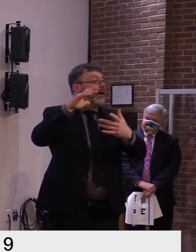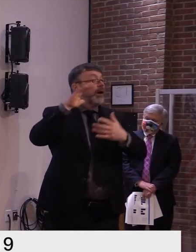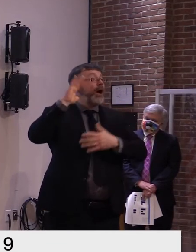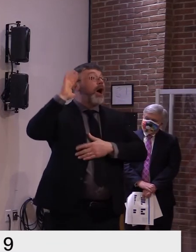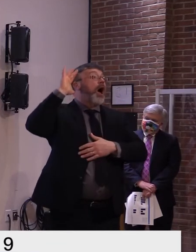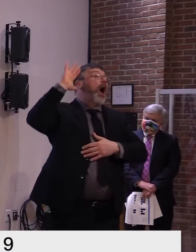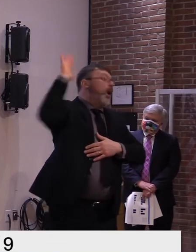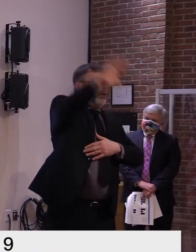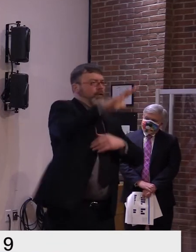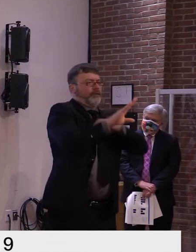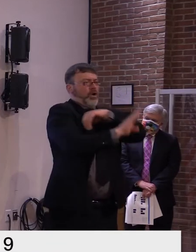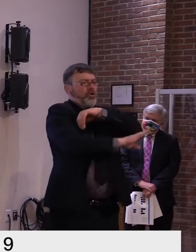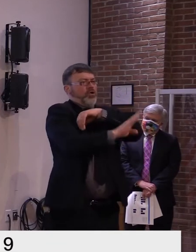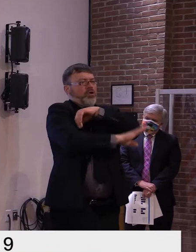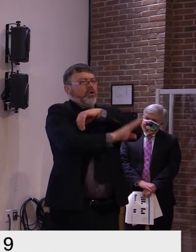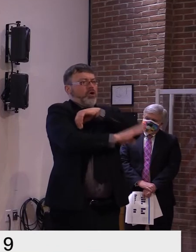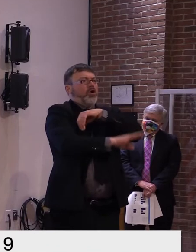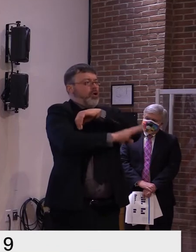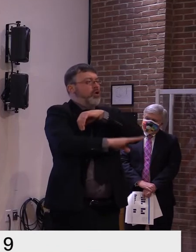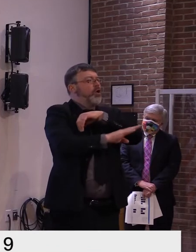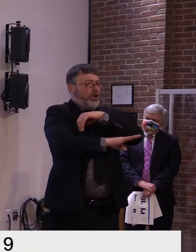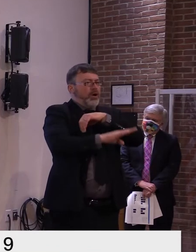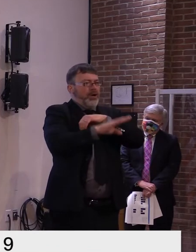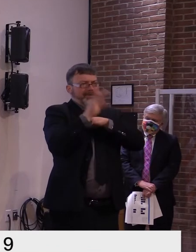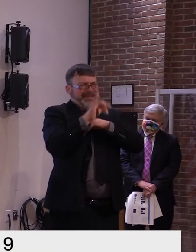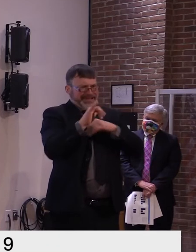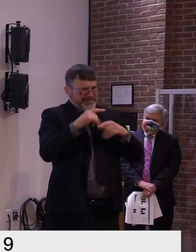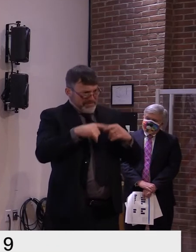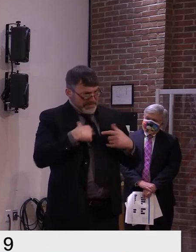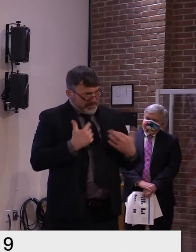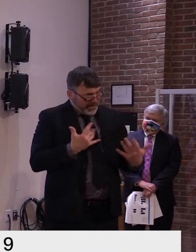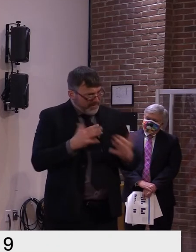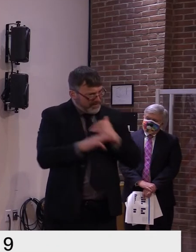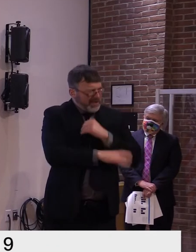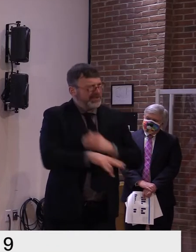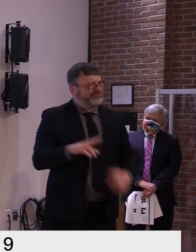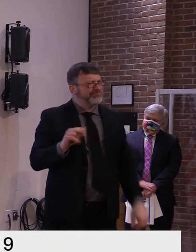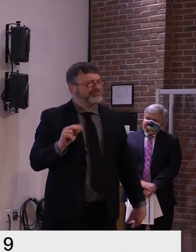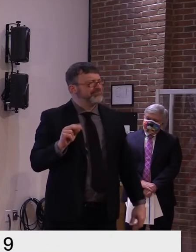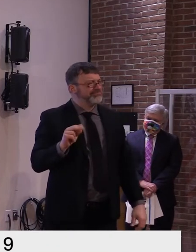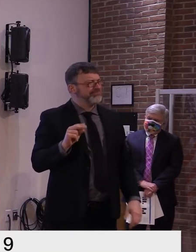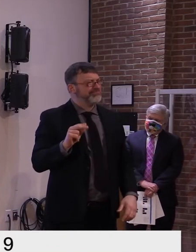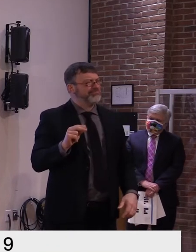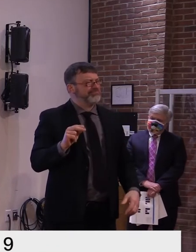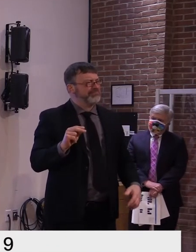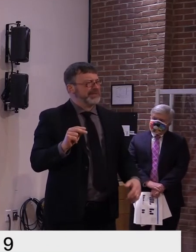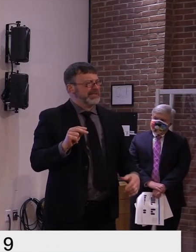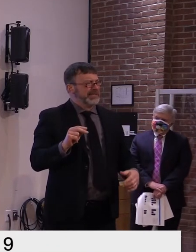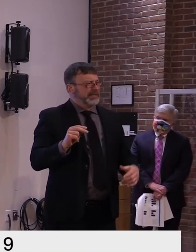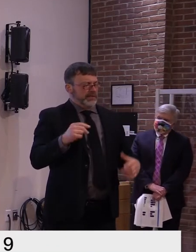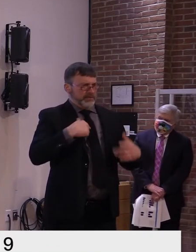risk involved in that as well. So we're optimistic based on what we know of, you know, the advent